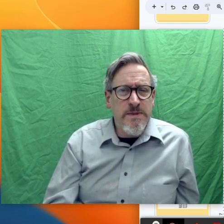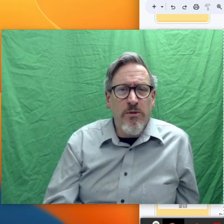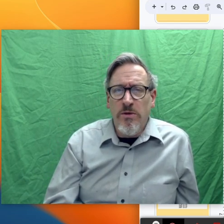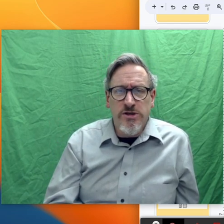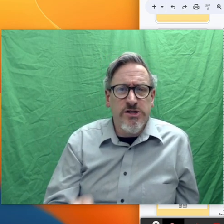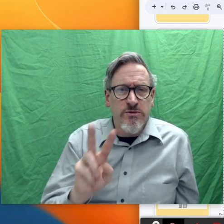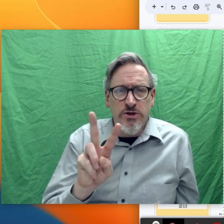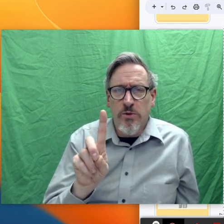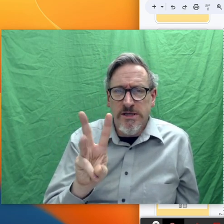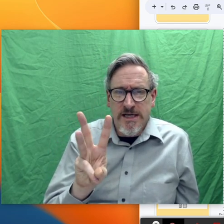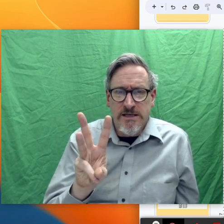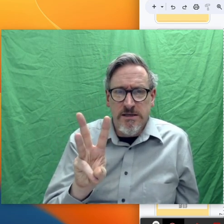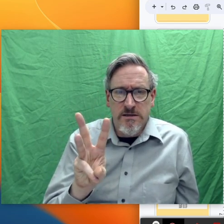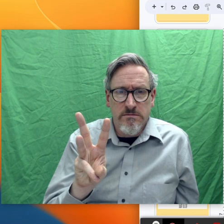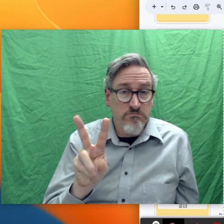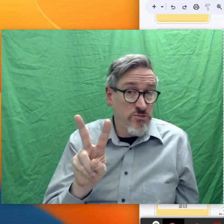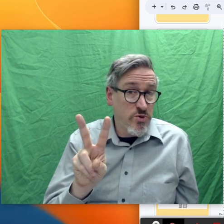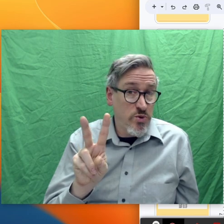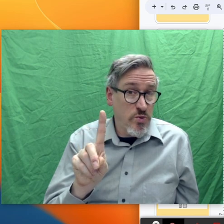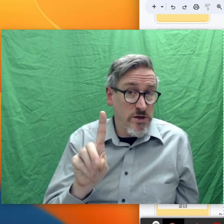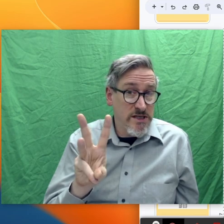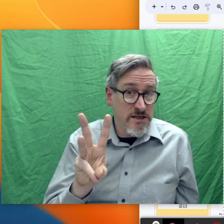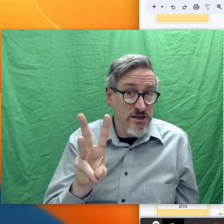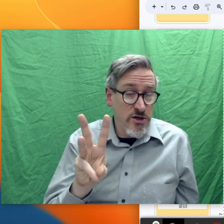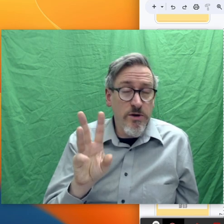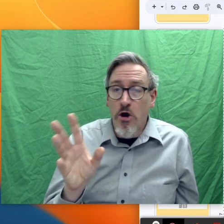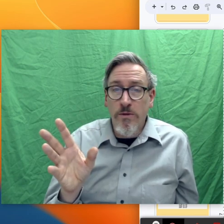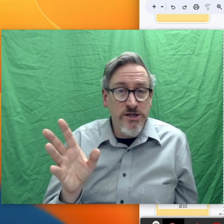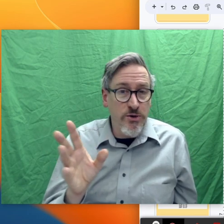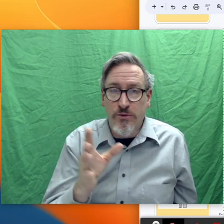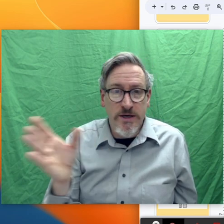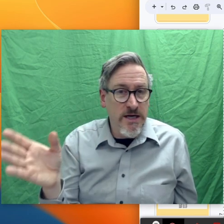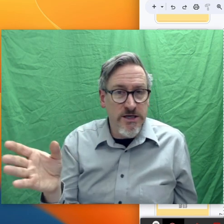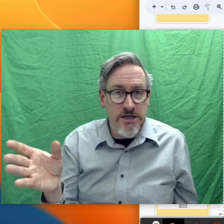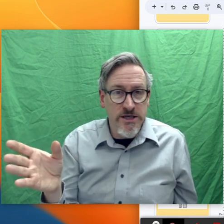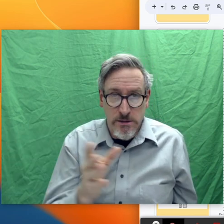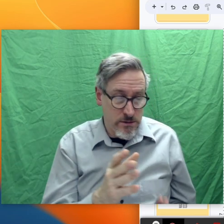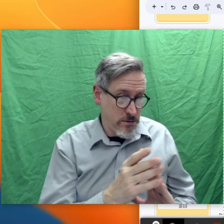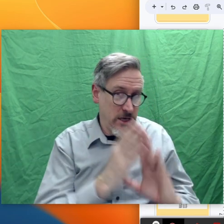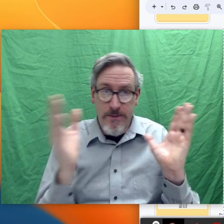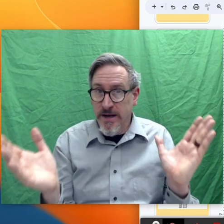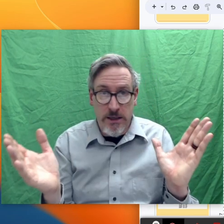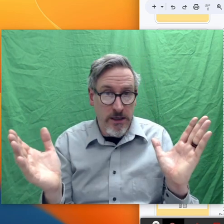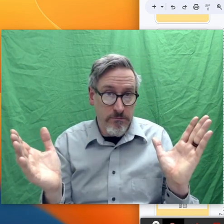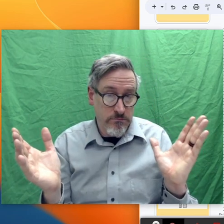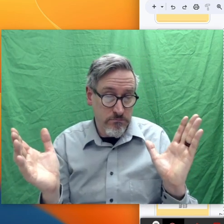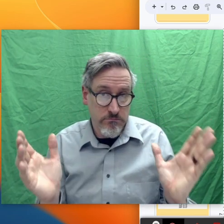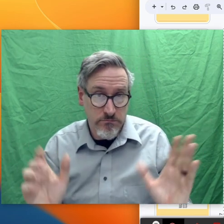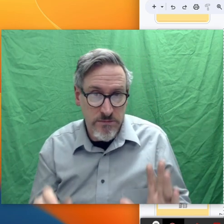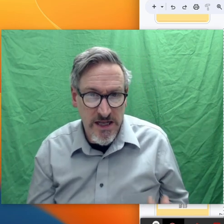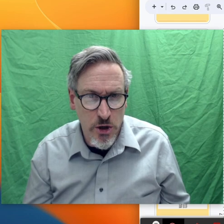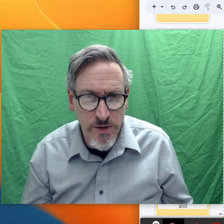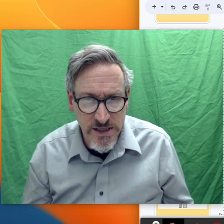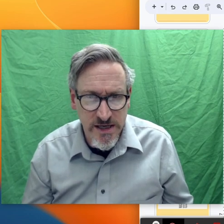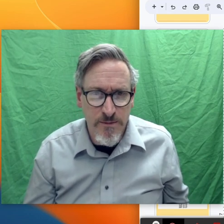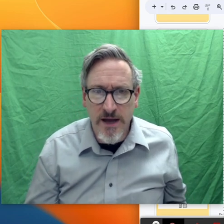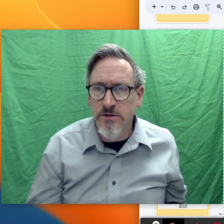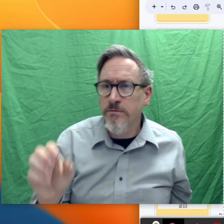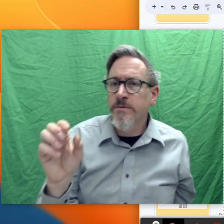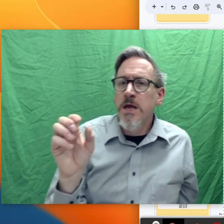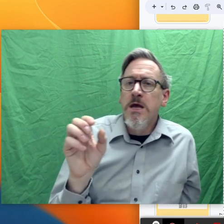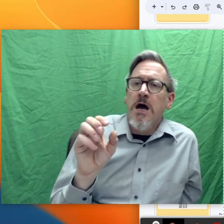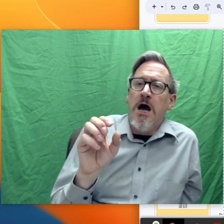Oftentimes people will just do 216. You can always do 3 digits independently. That's always a safe